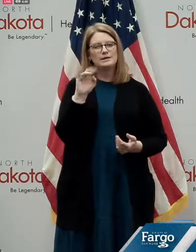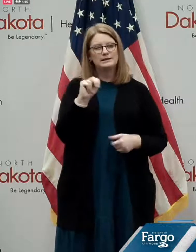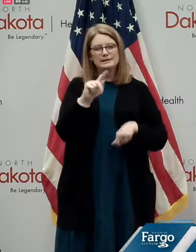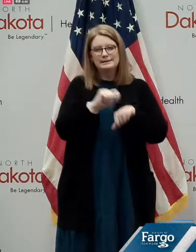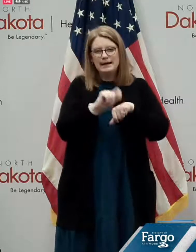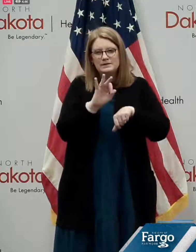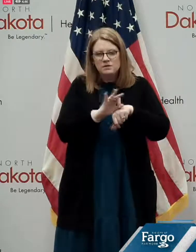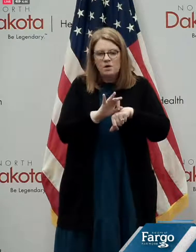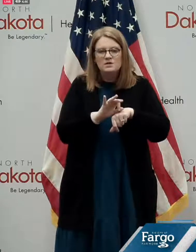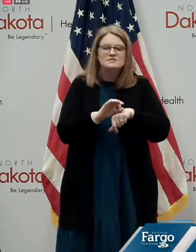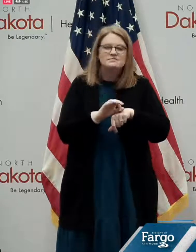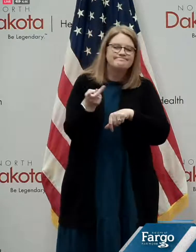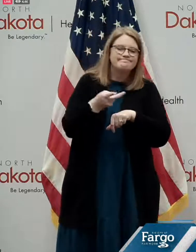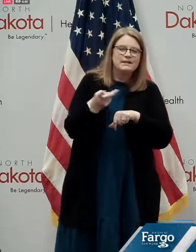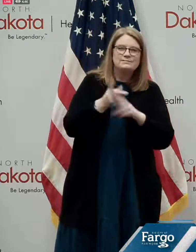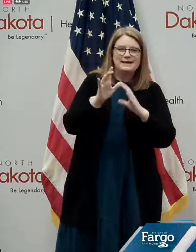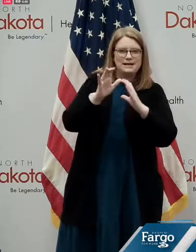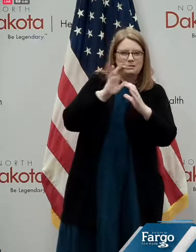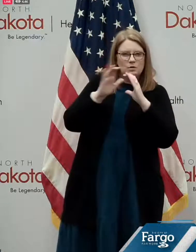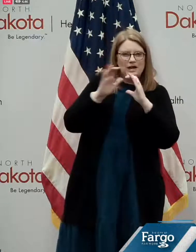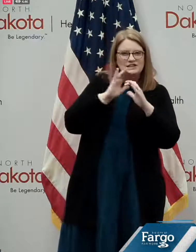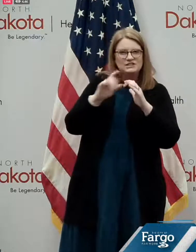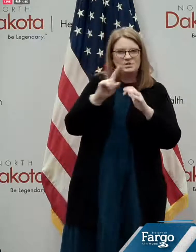about communication to reach